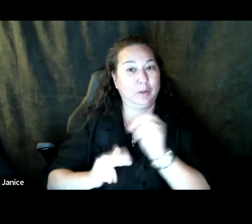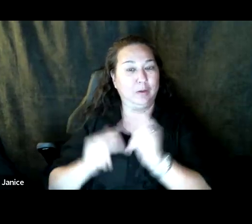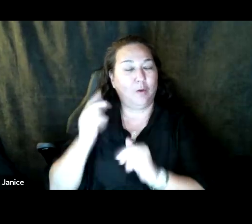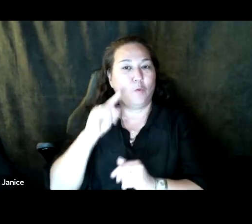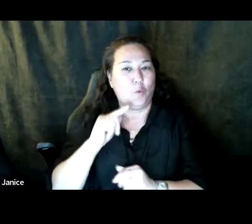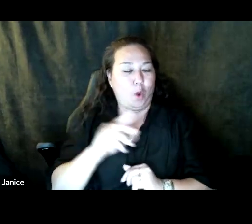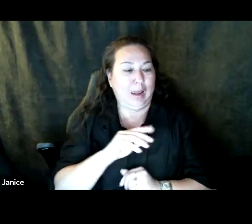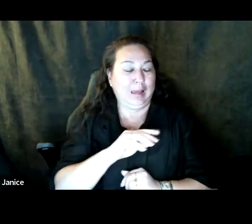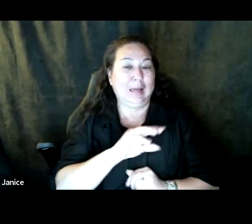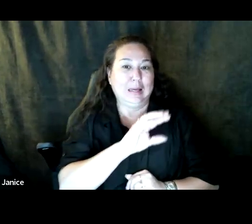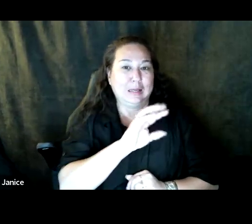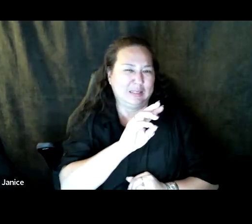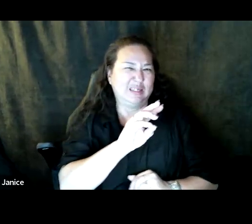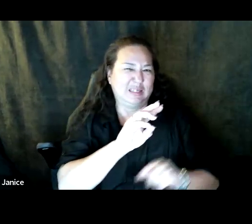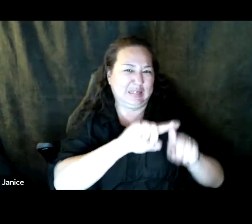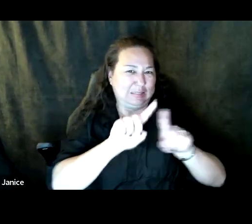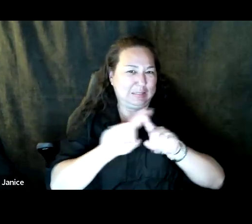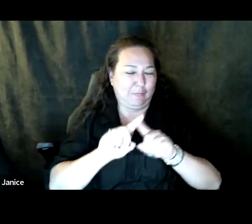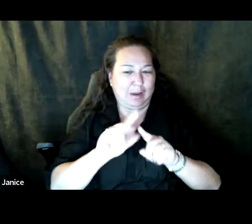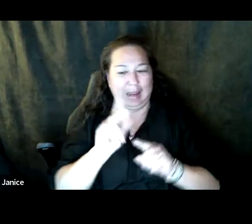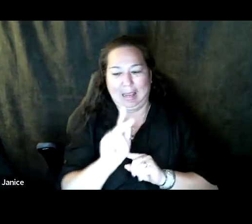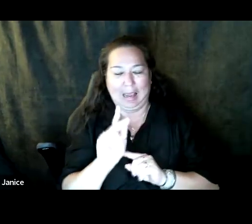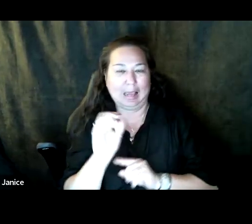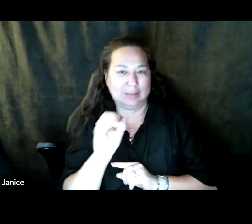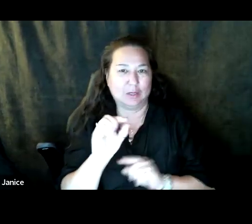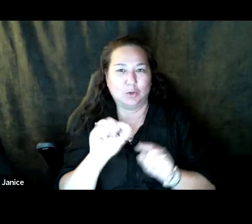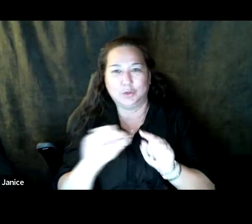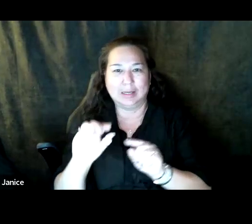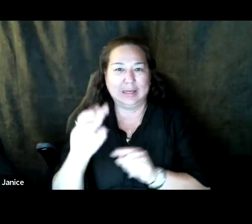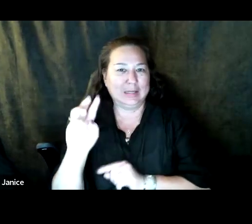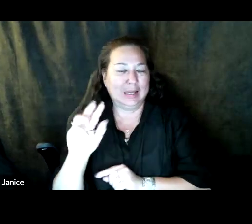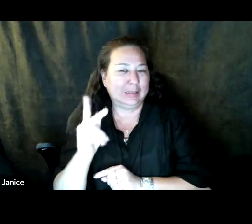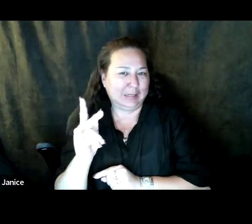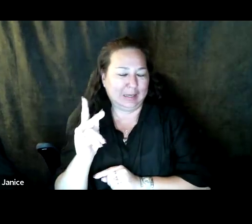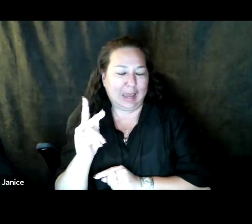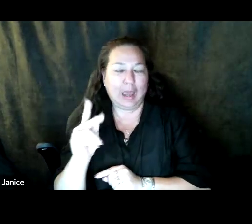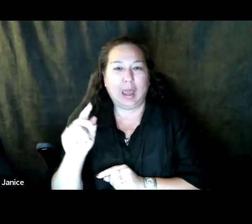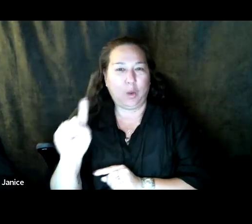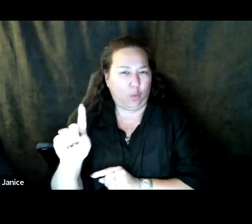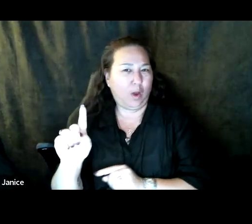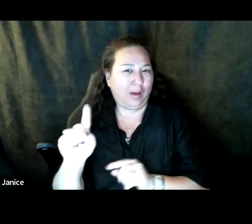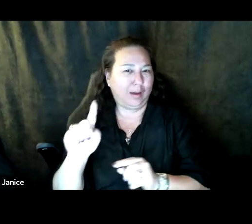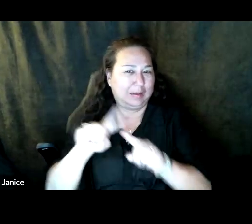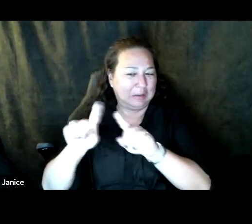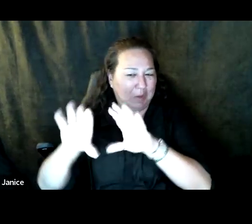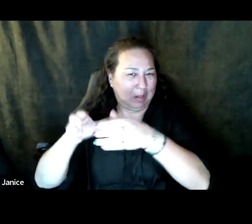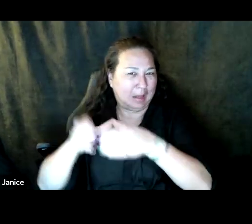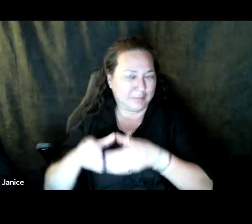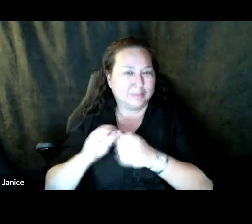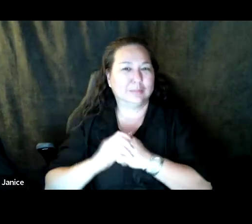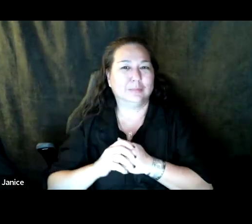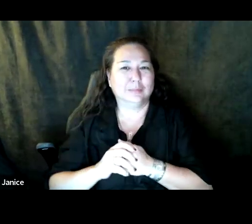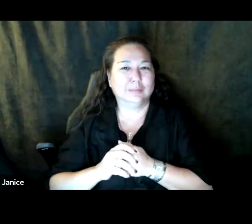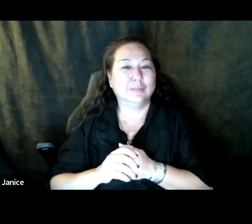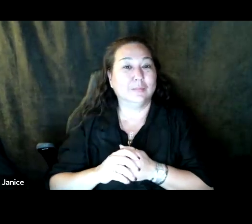K1 classrooms for the Warren Prescott K-8 school. The Warren Prescott Lower School campus also